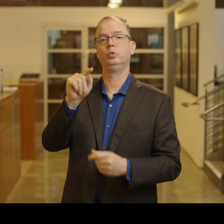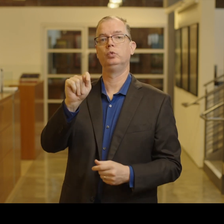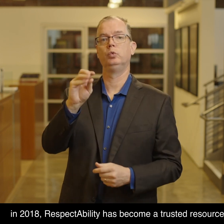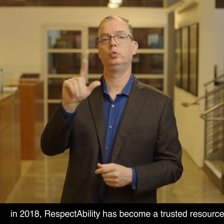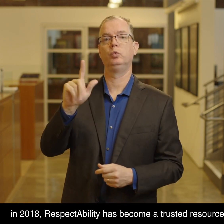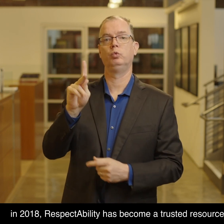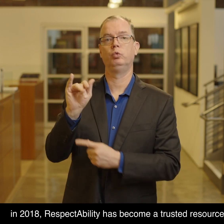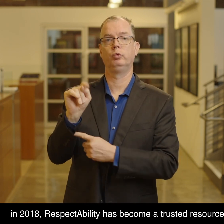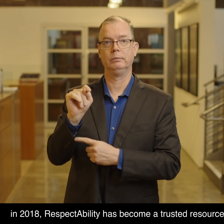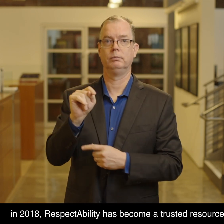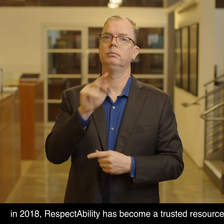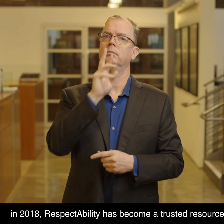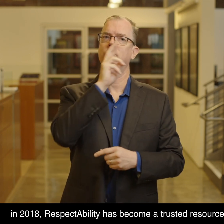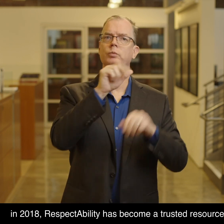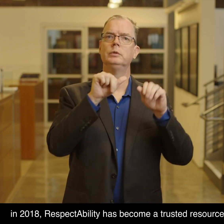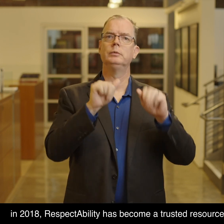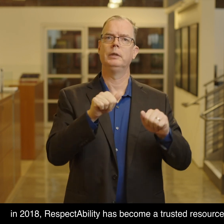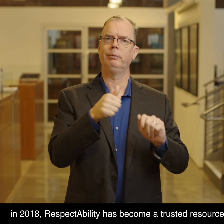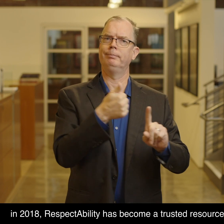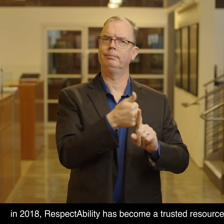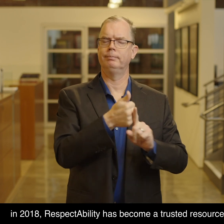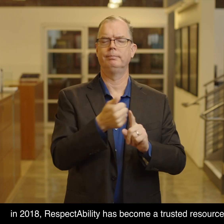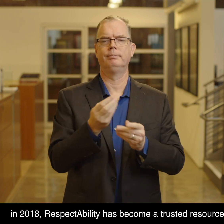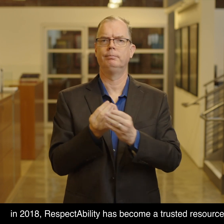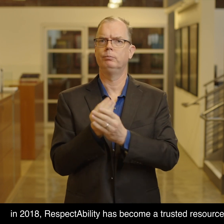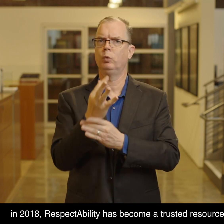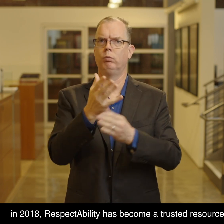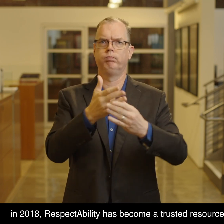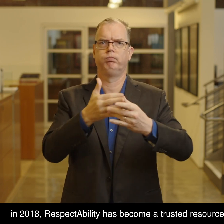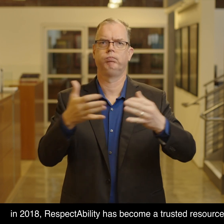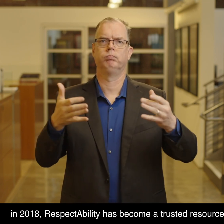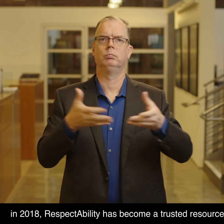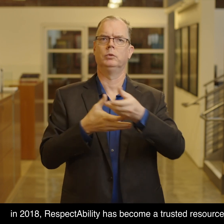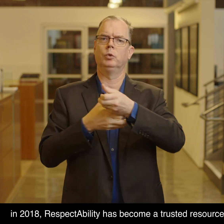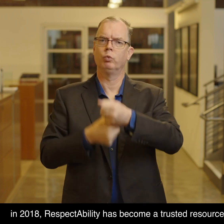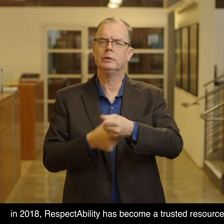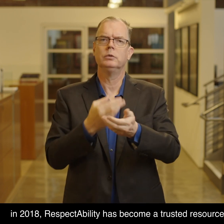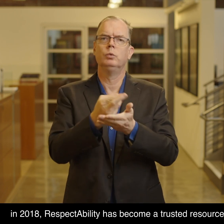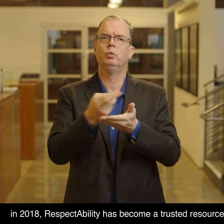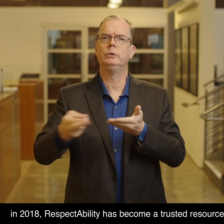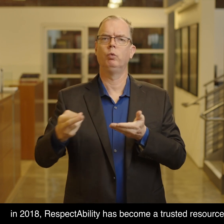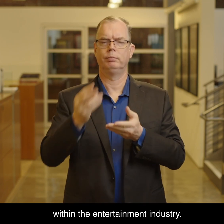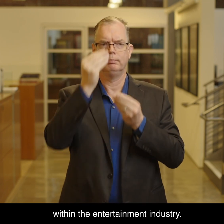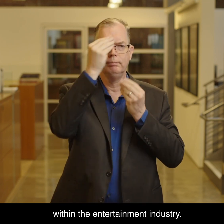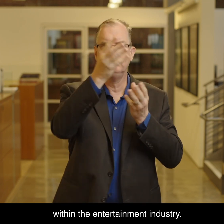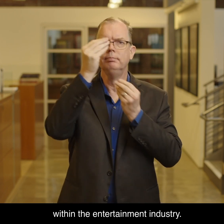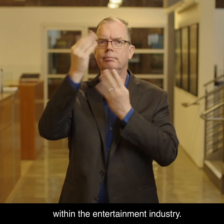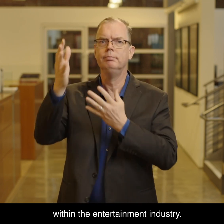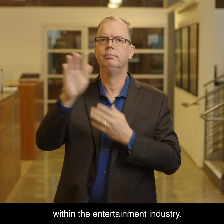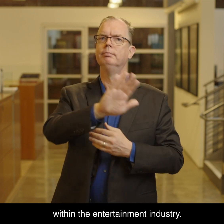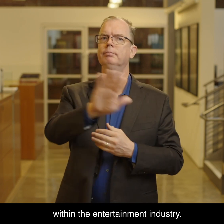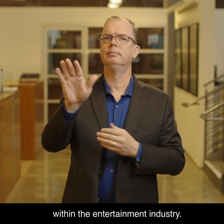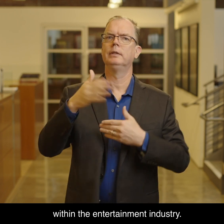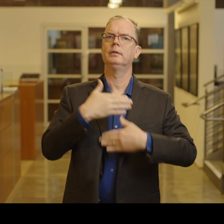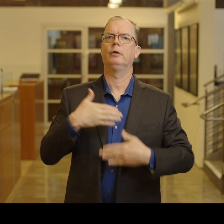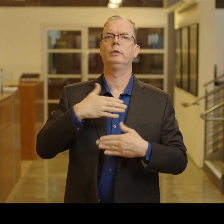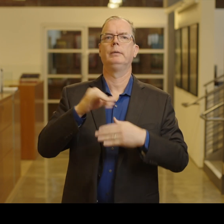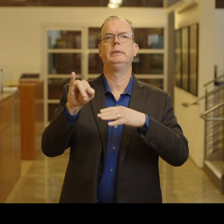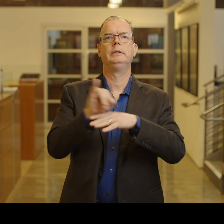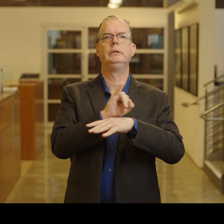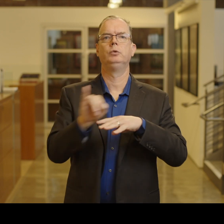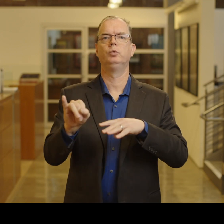Toolkit in 2018, RespectAbility has become a trusted resource within the entertainment